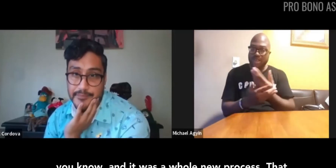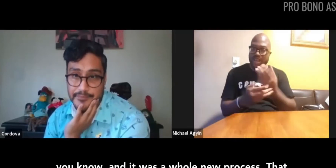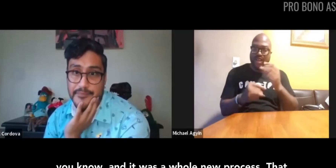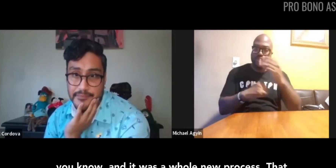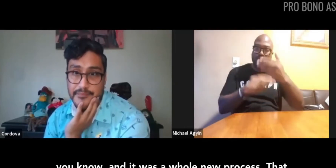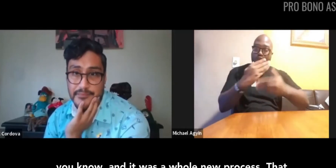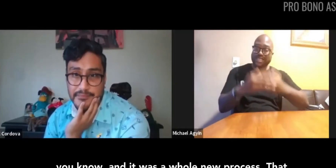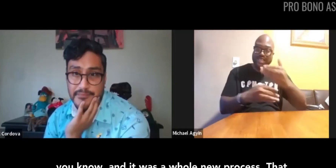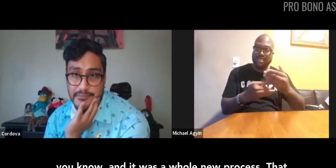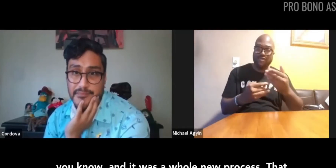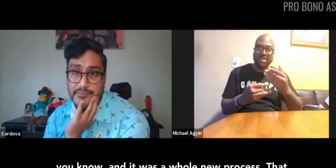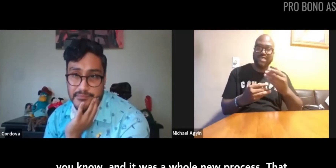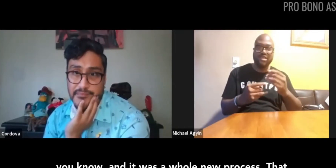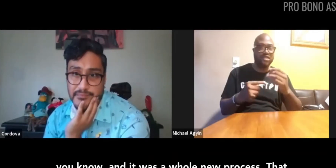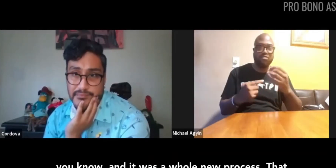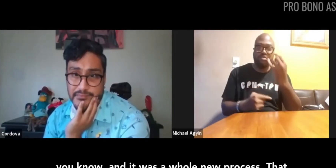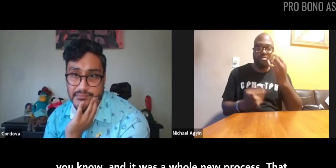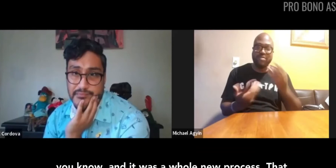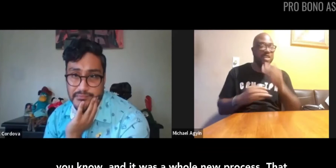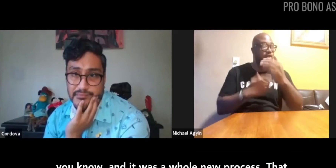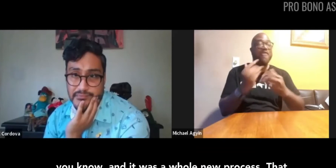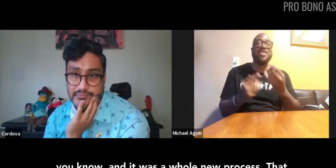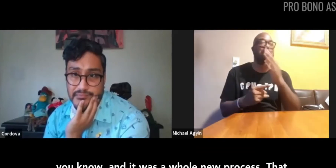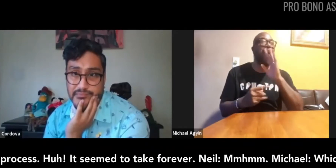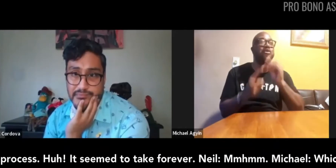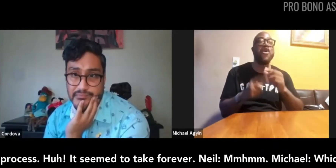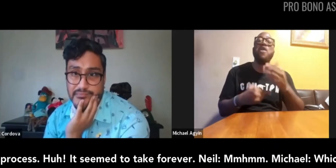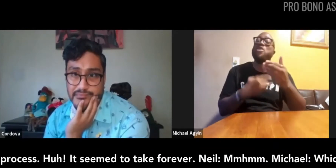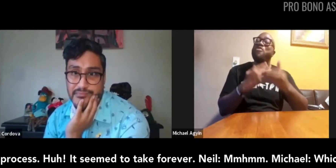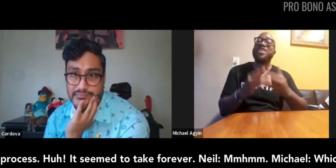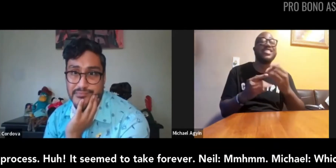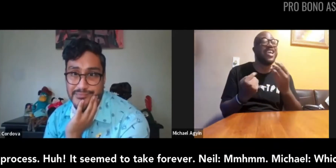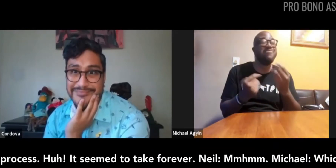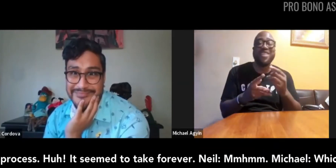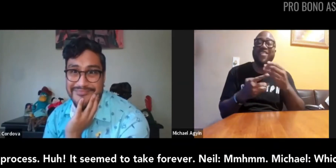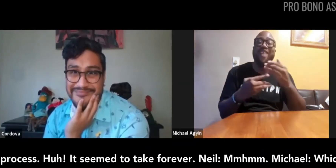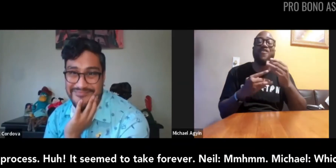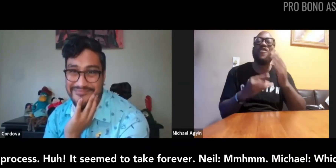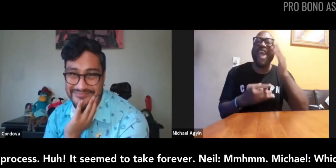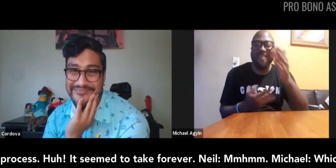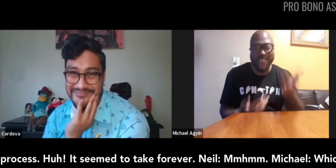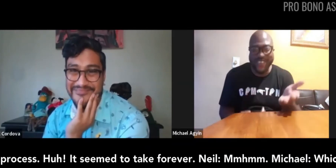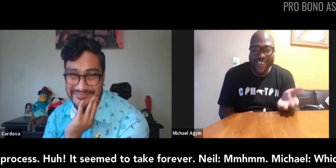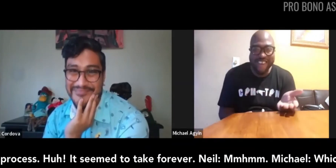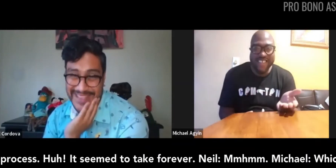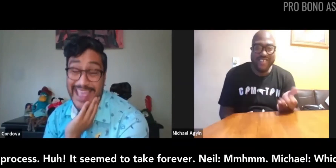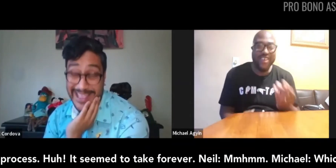arrive, and it was a whole new process. That process, it seemed to take